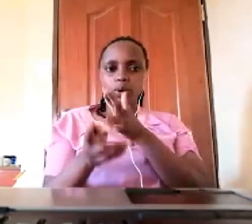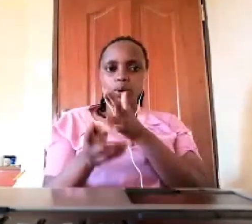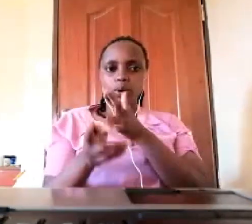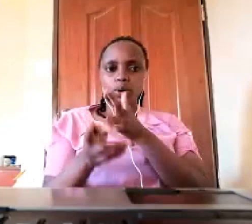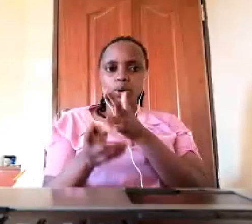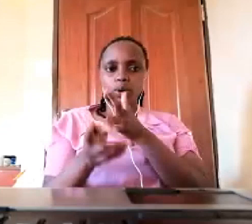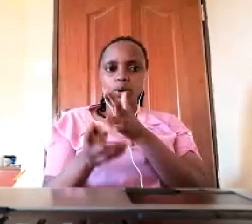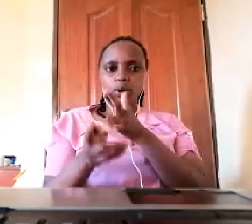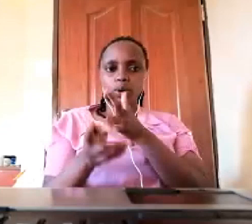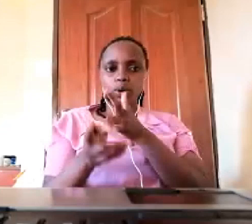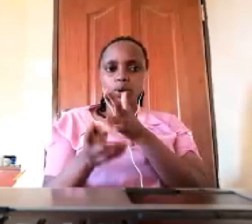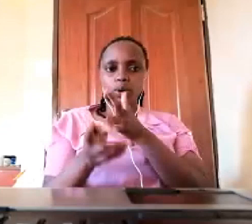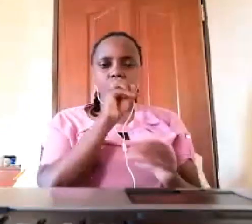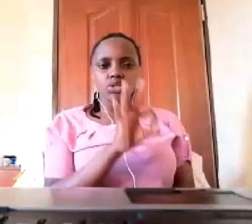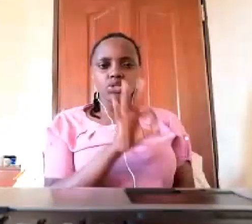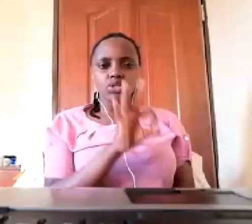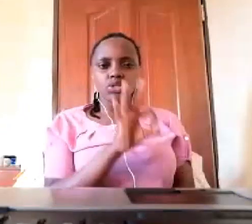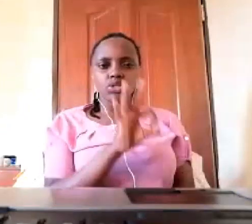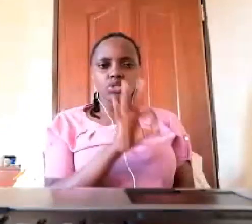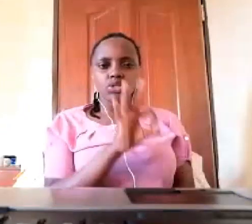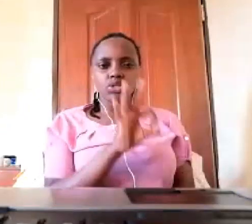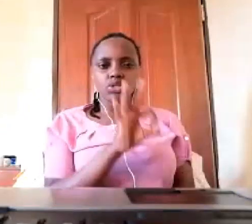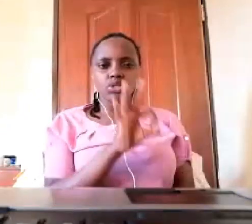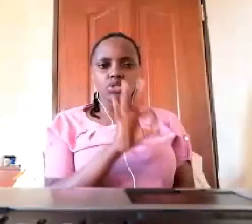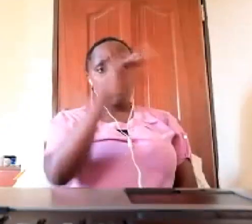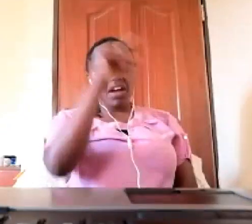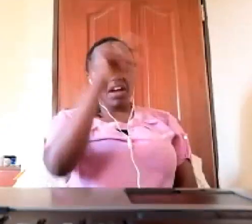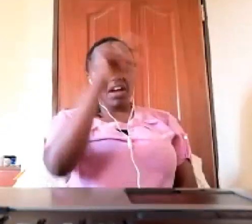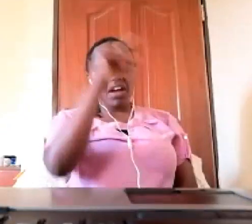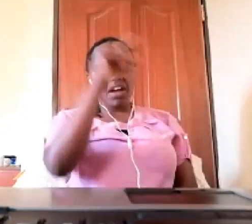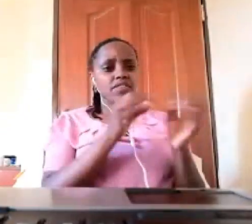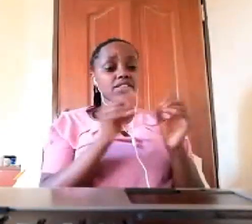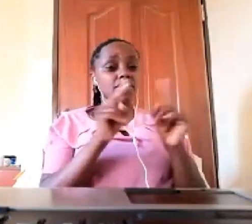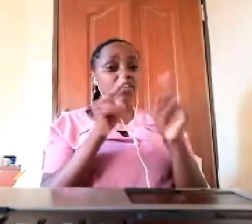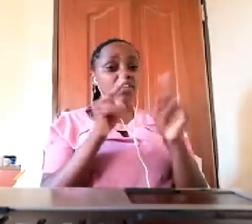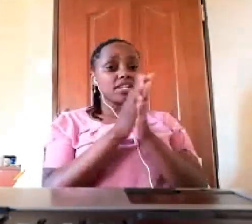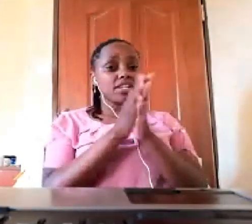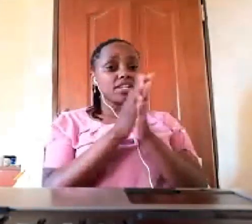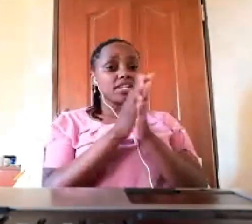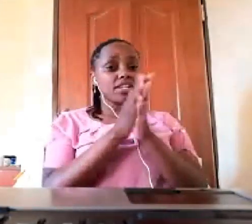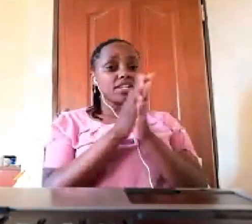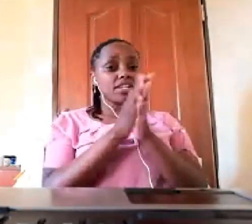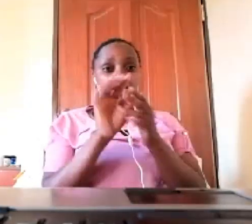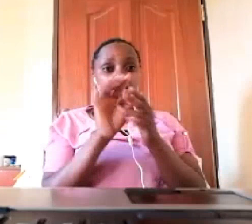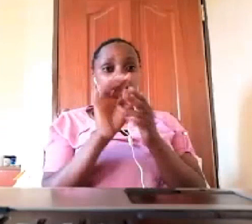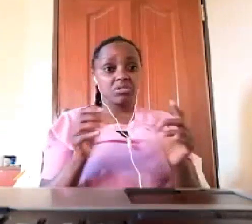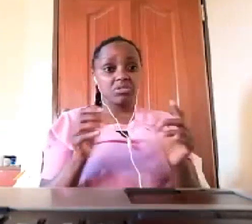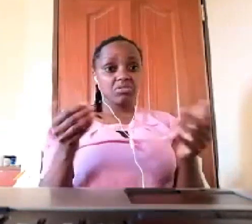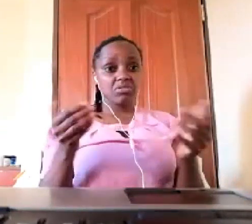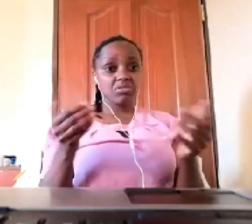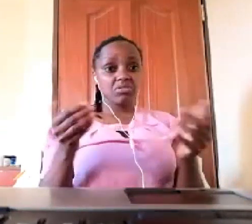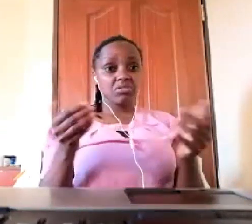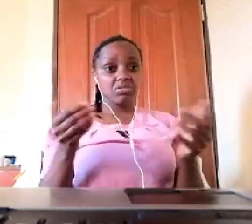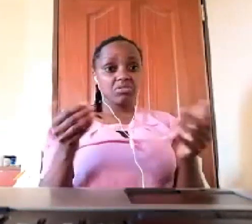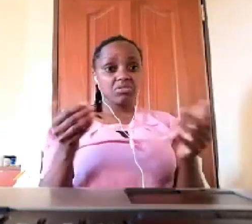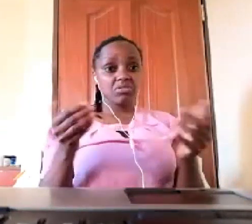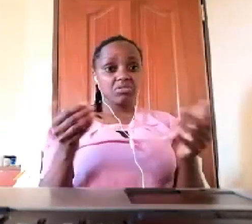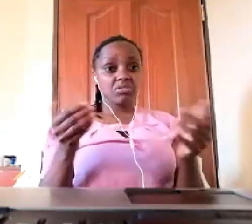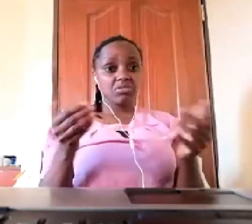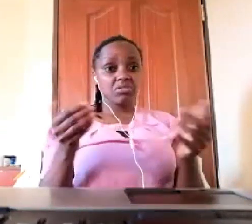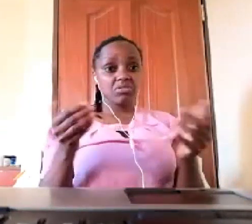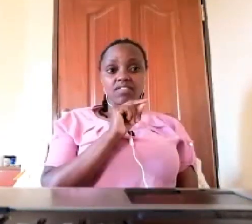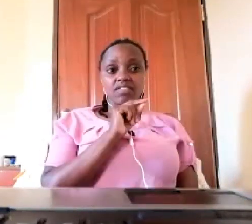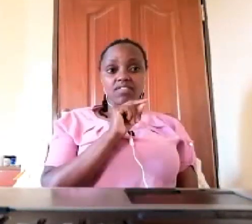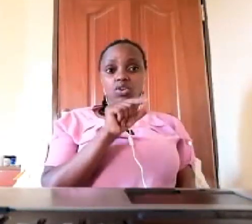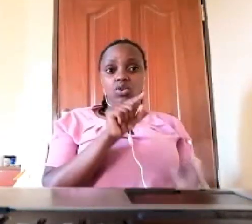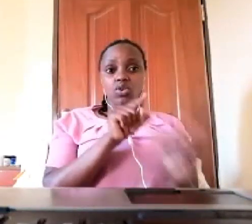in the absence of a state party report. And this is a very interesting question, basically. And it looks like that we also